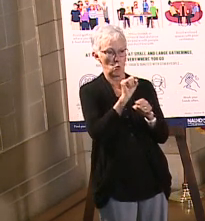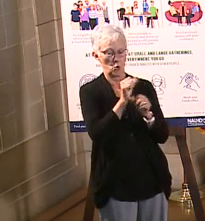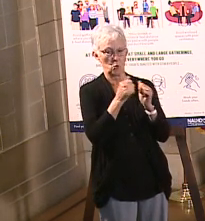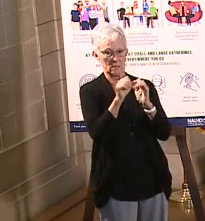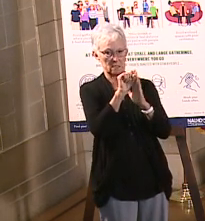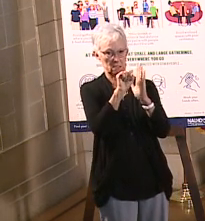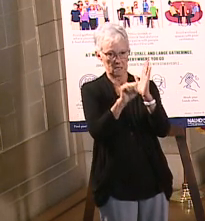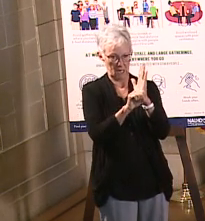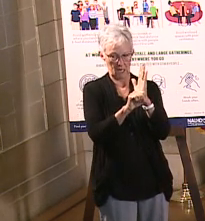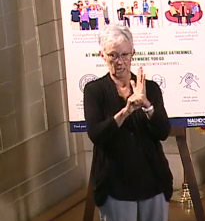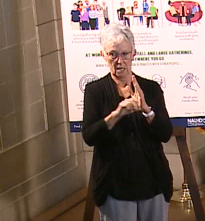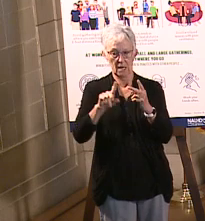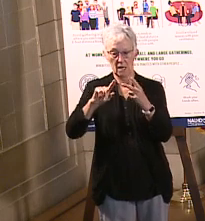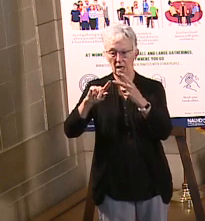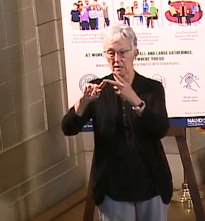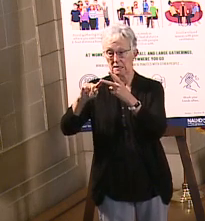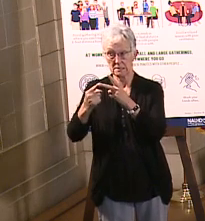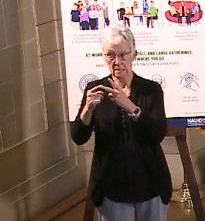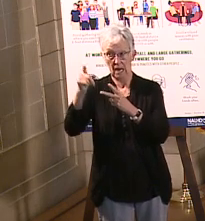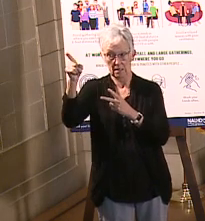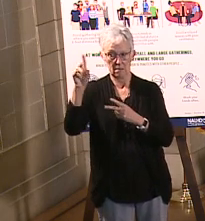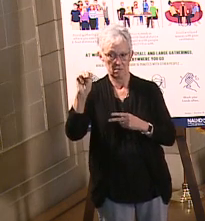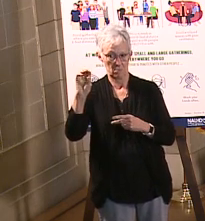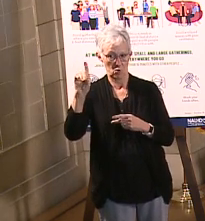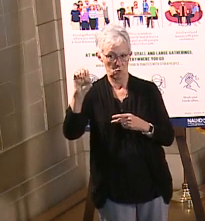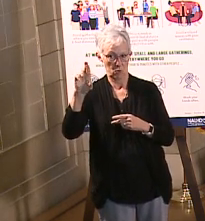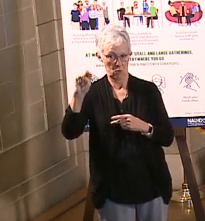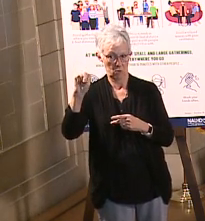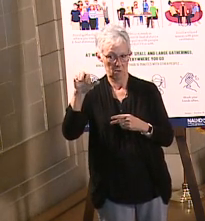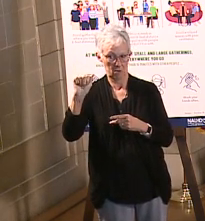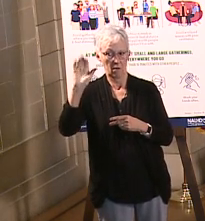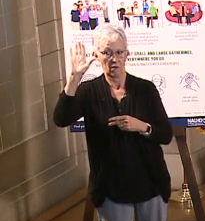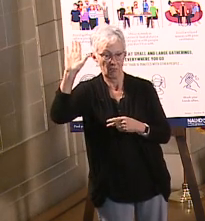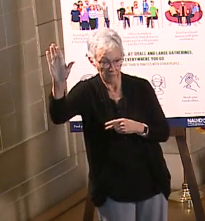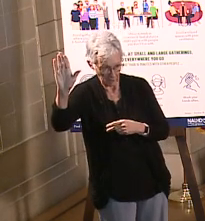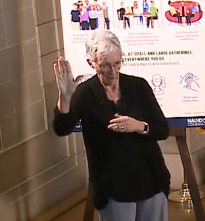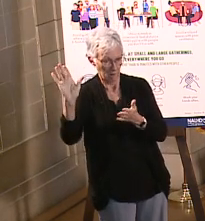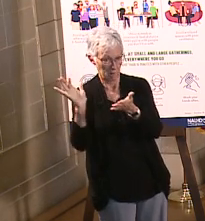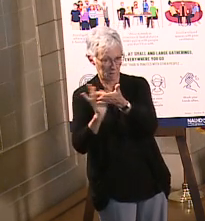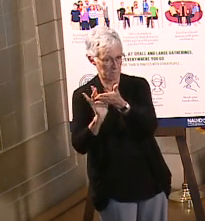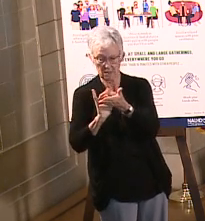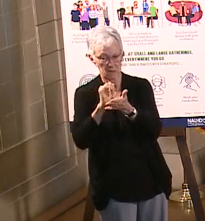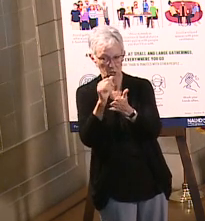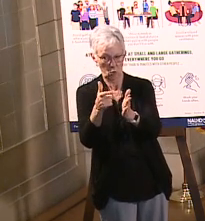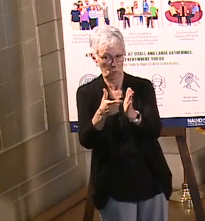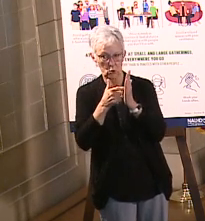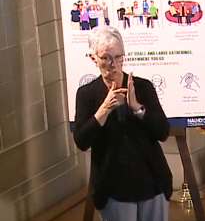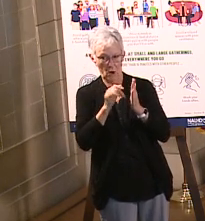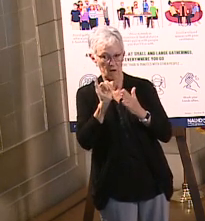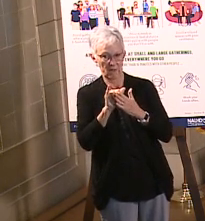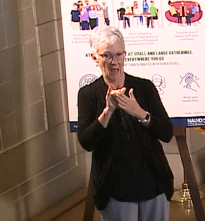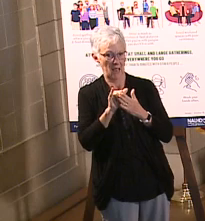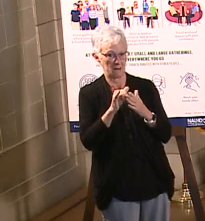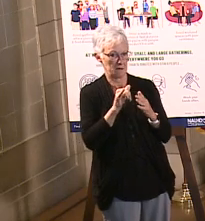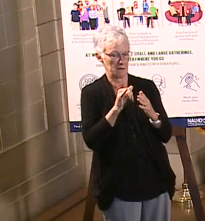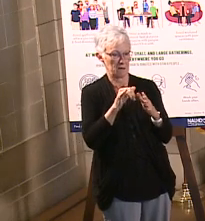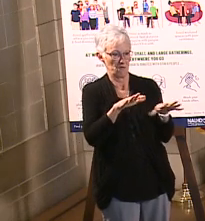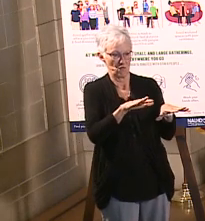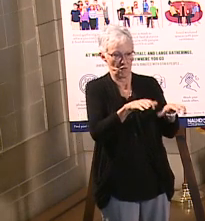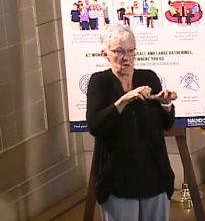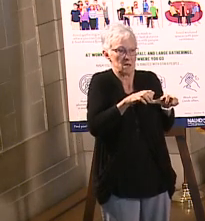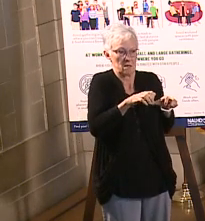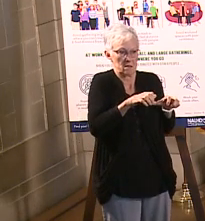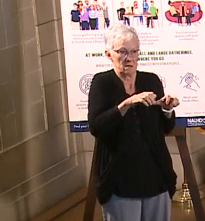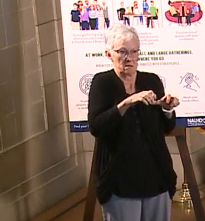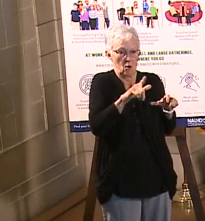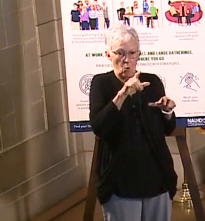have more flexibility about how we distribute that. We won't have to have that ultra-cold storage to ship to those hospitals. So that's part of our overall plan for how